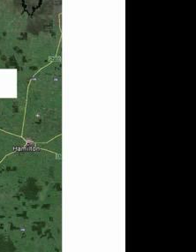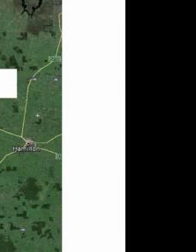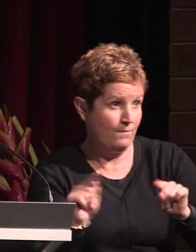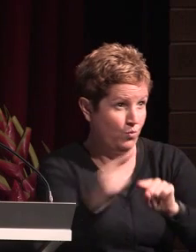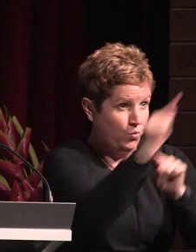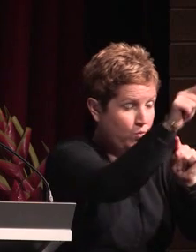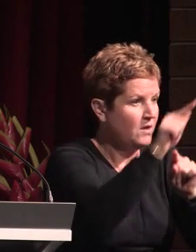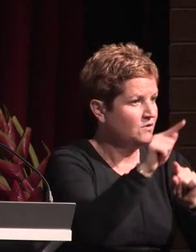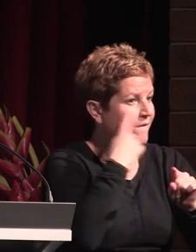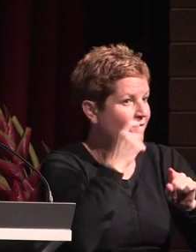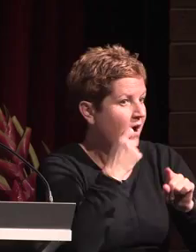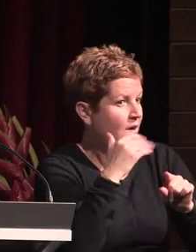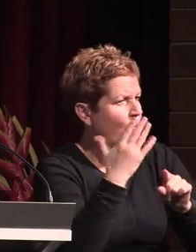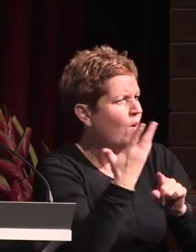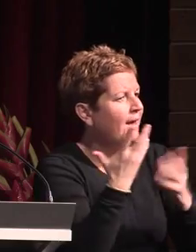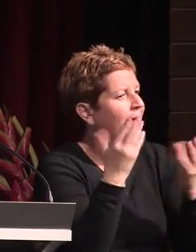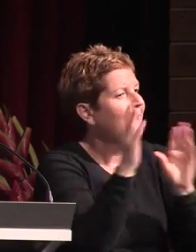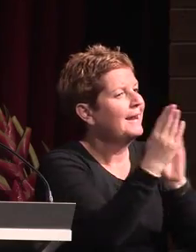up near Hamilton.